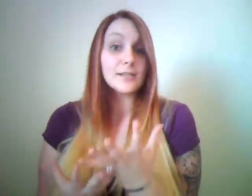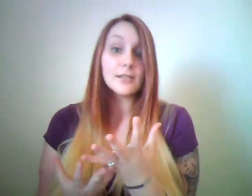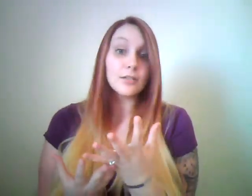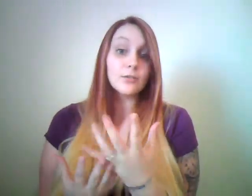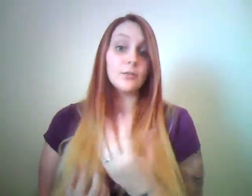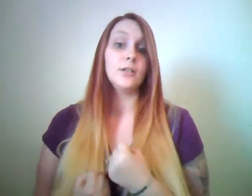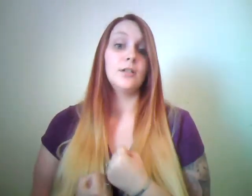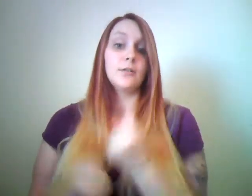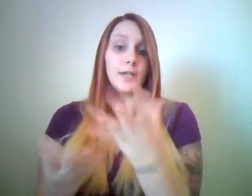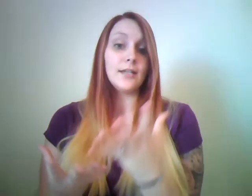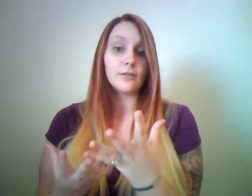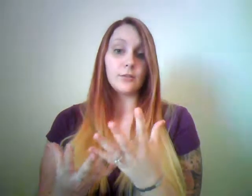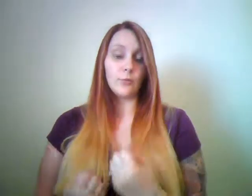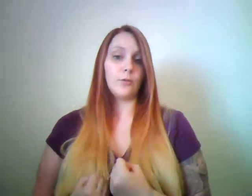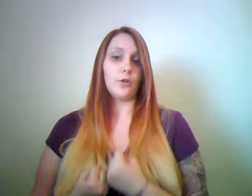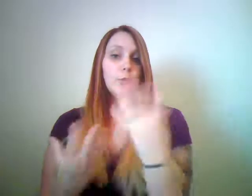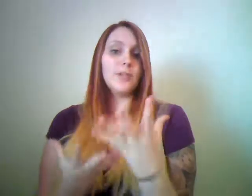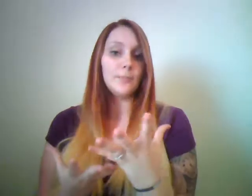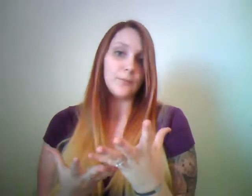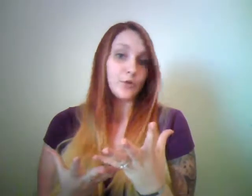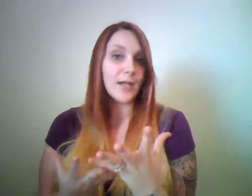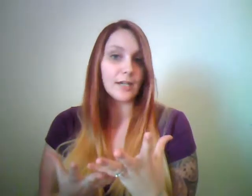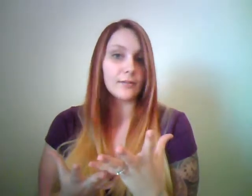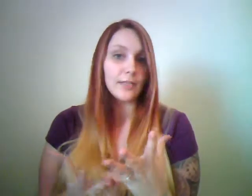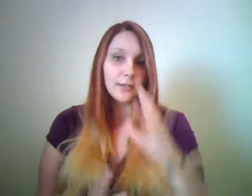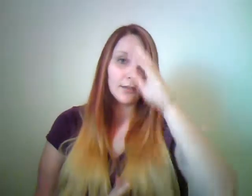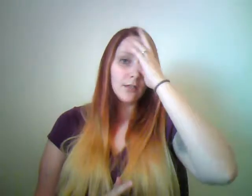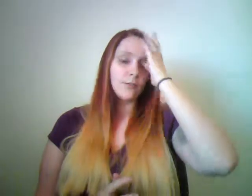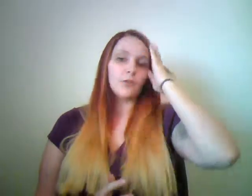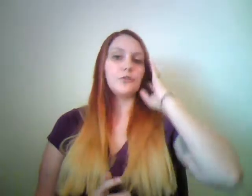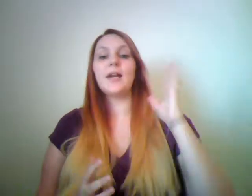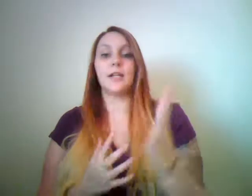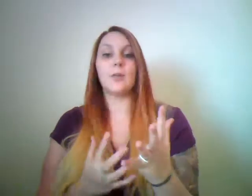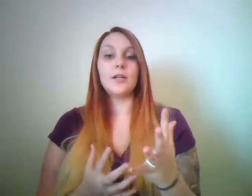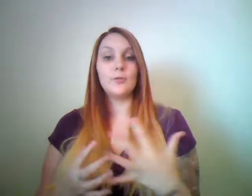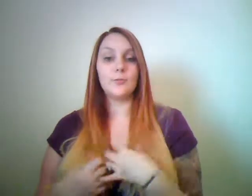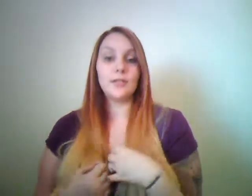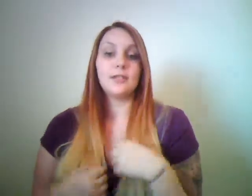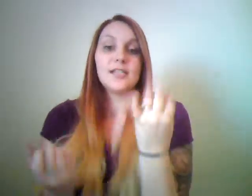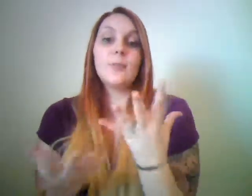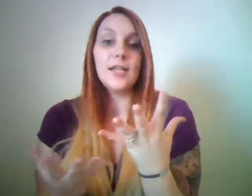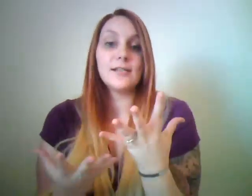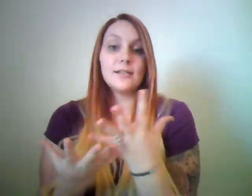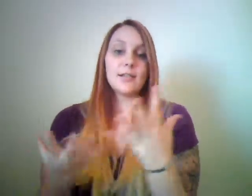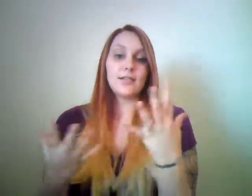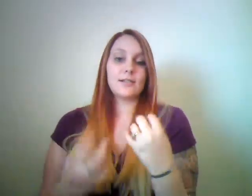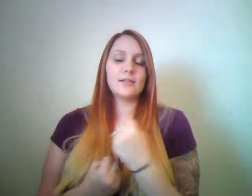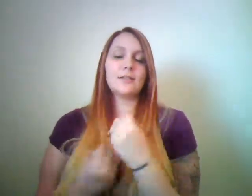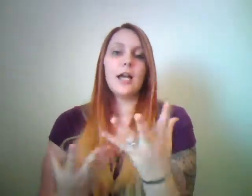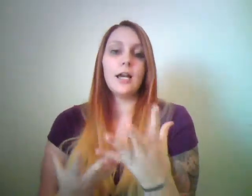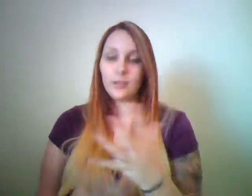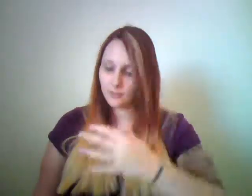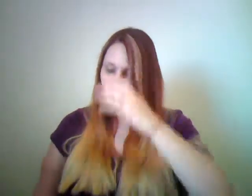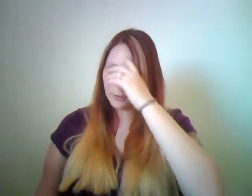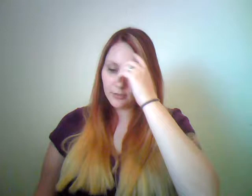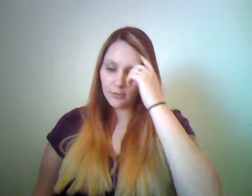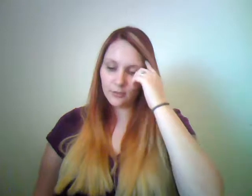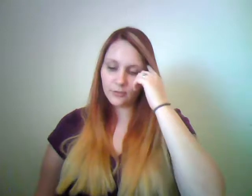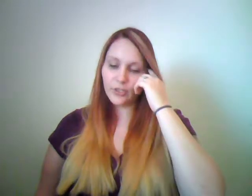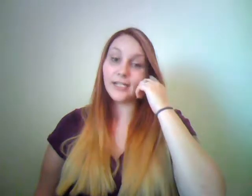you. Okay, so you open them up dramatically. The dramatic body express, like it's trying to get it